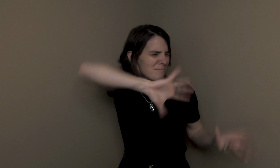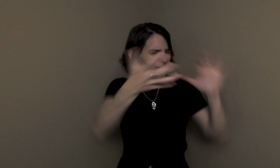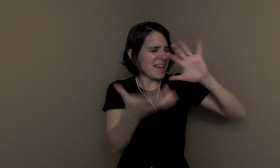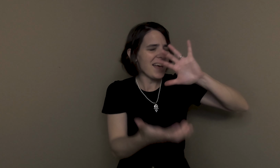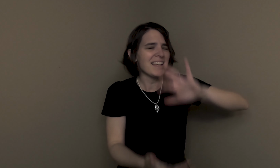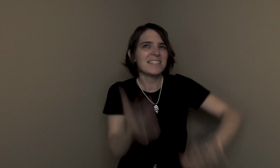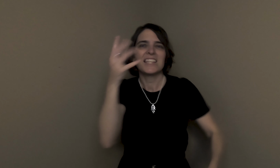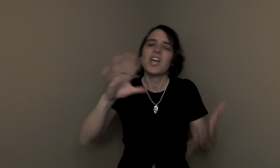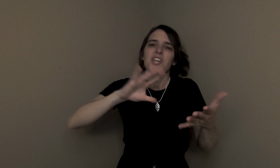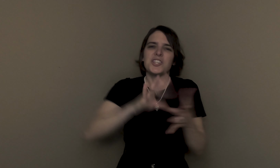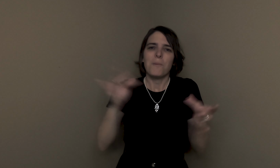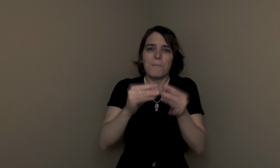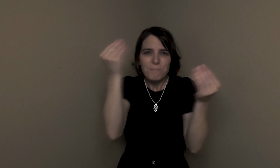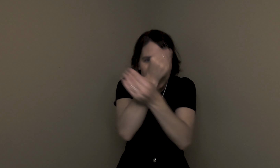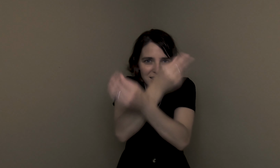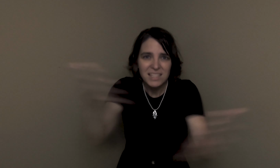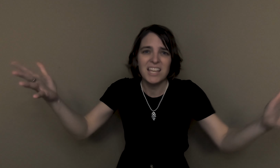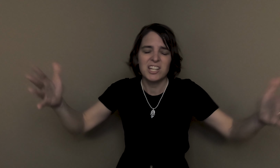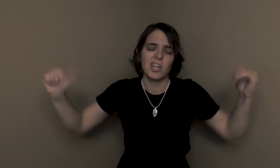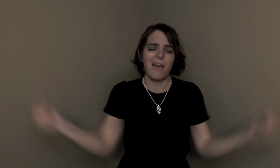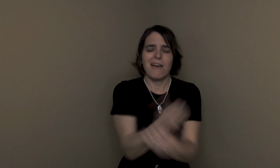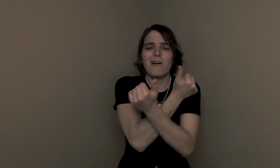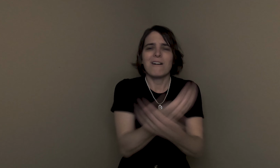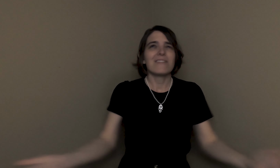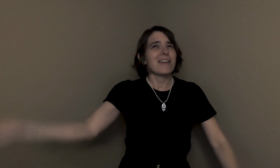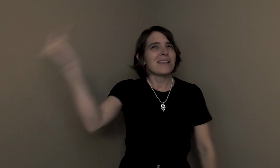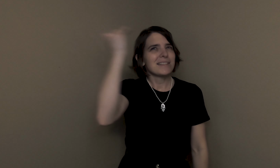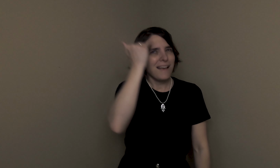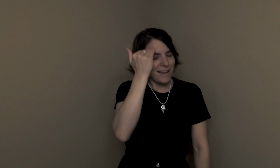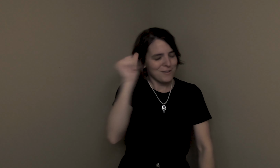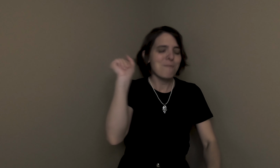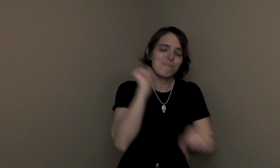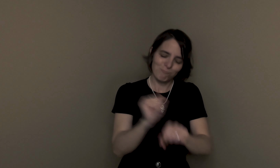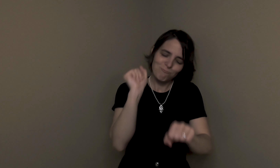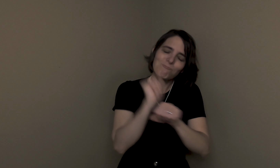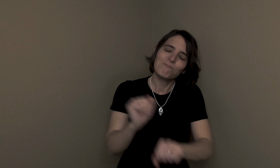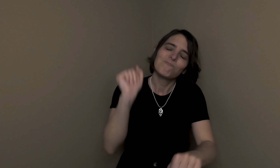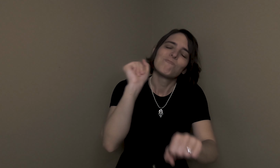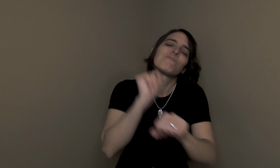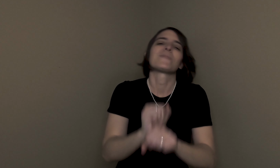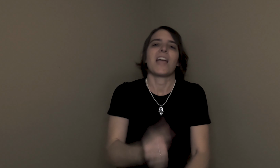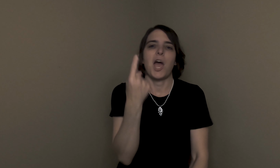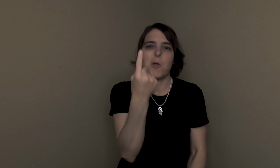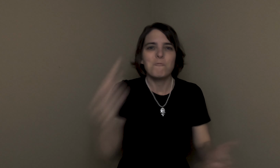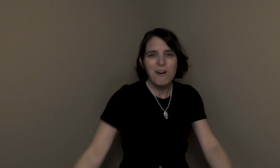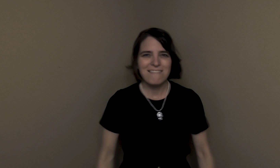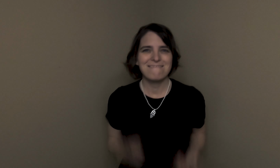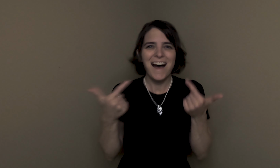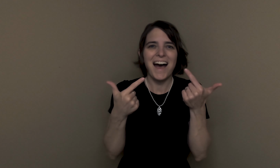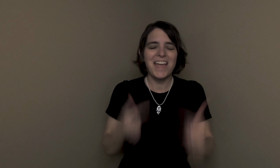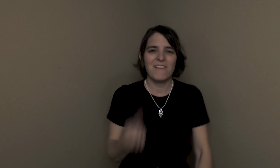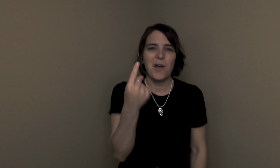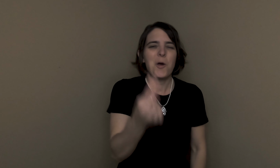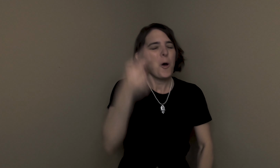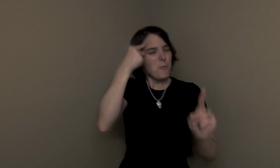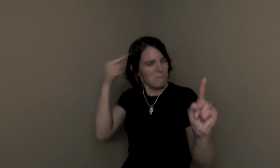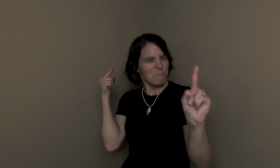mess, your message In all things I know you're working One life, one